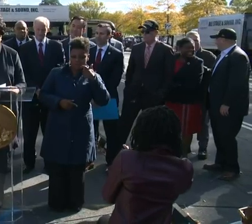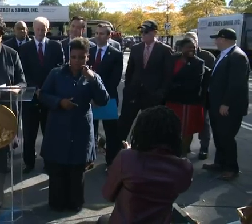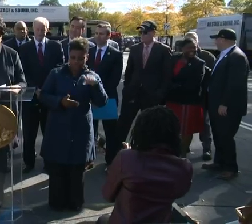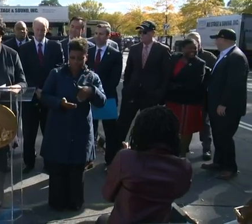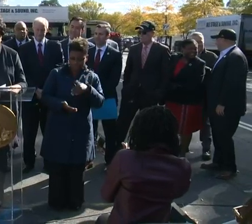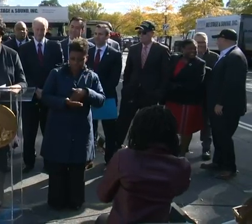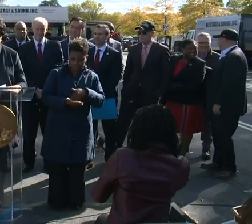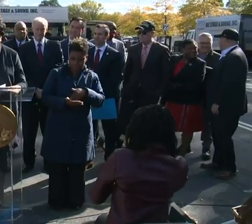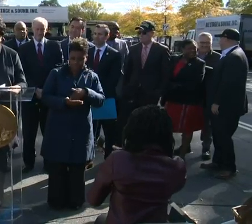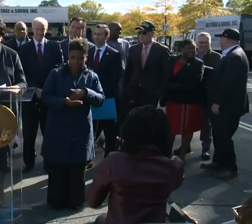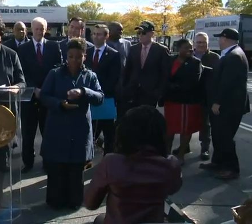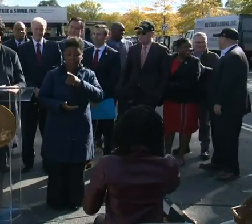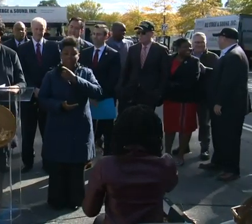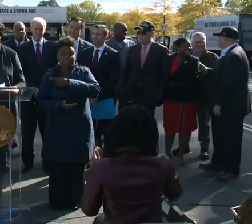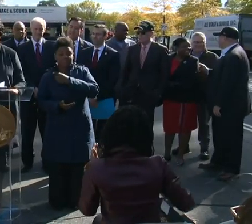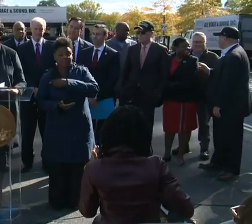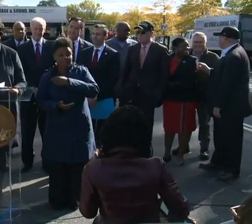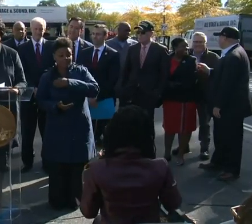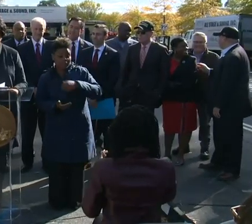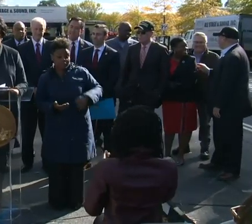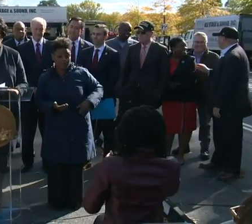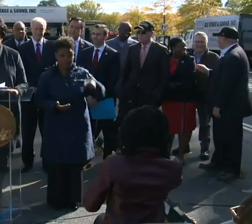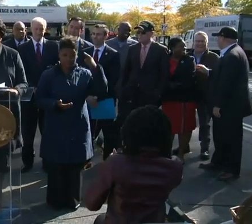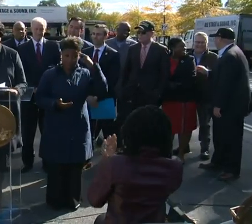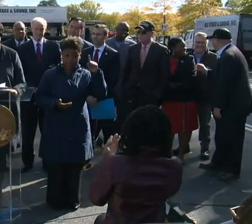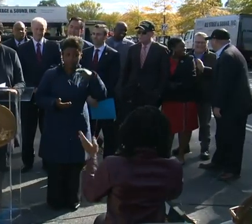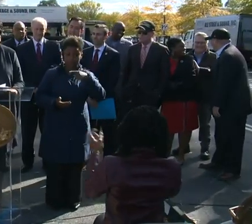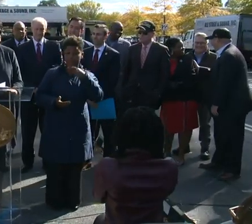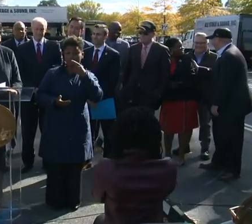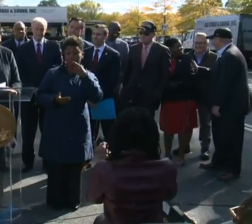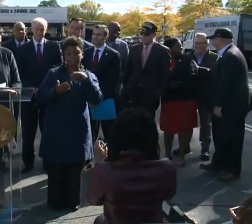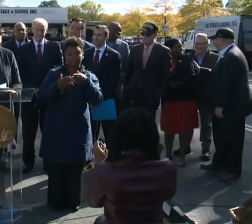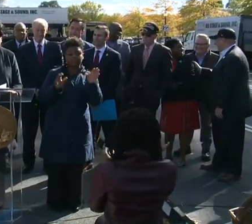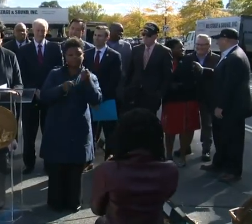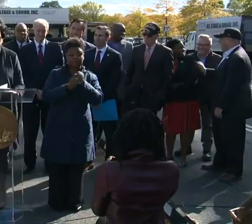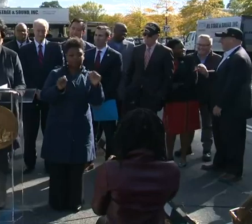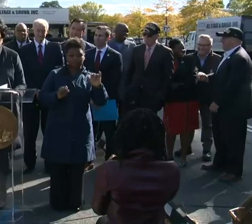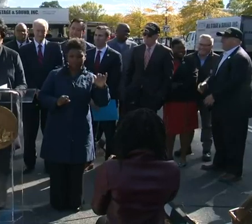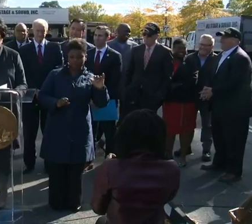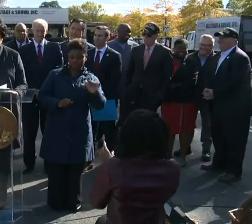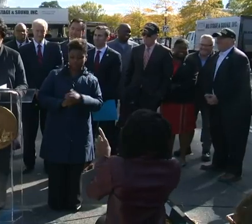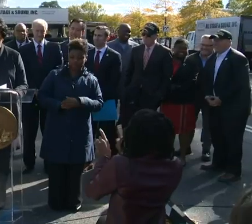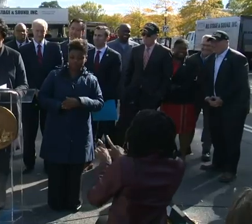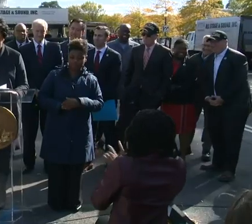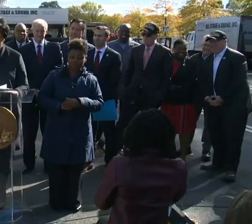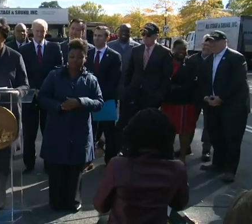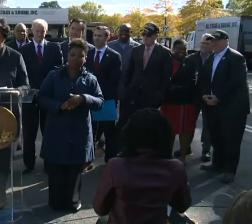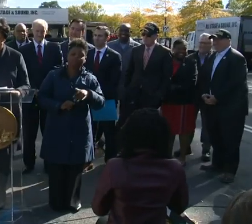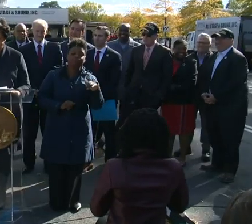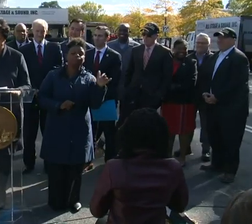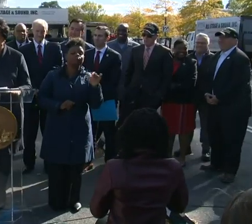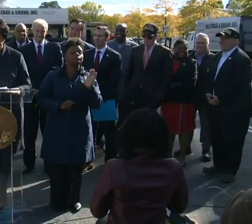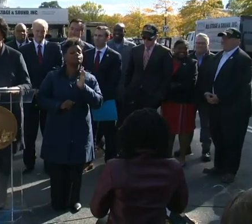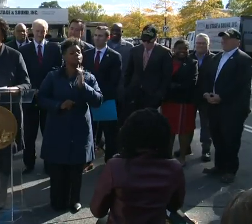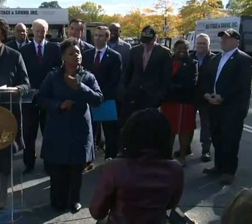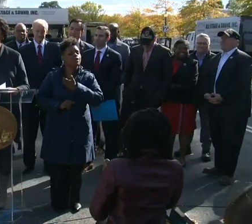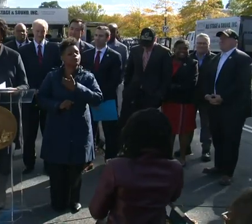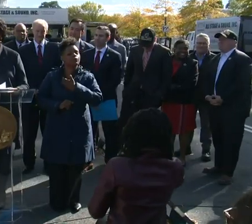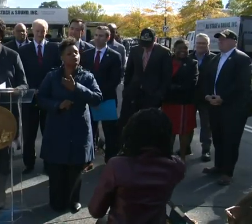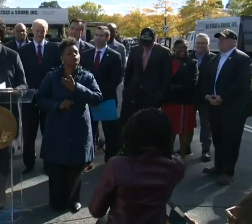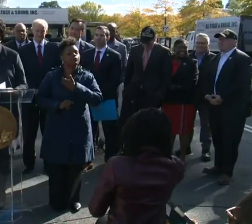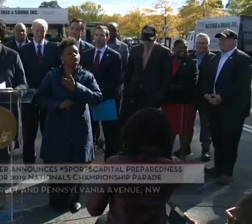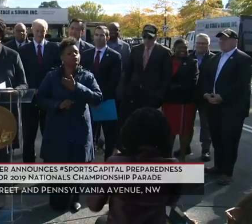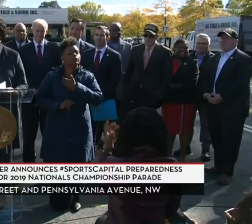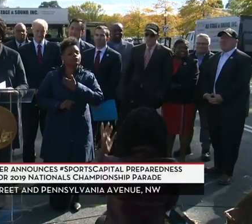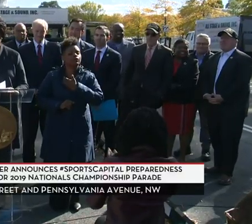Donahue, who is the Deputy Mayor for Public Safety. We're also joined by our Fire Chief, Gregory Dean,